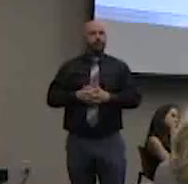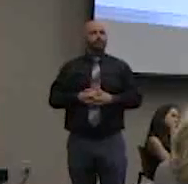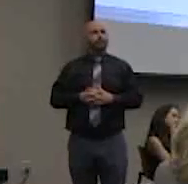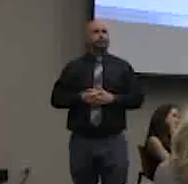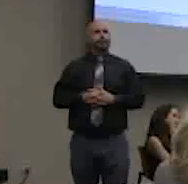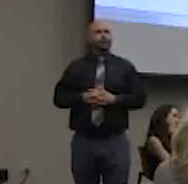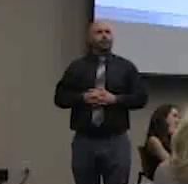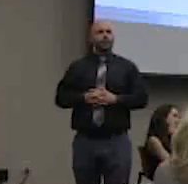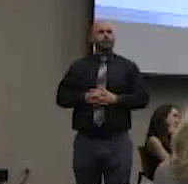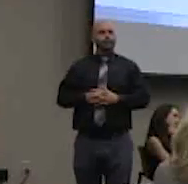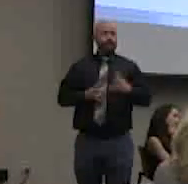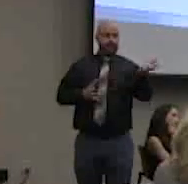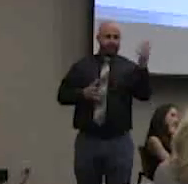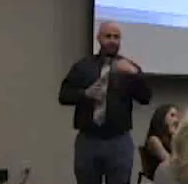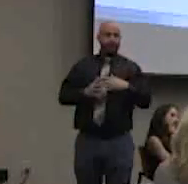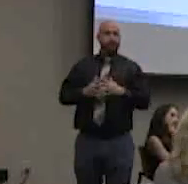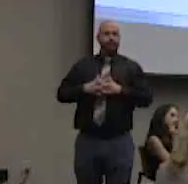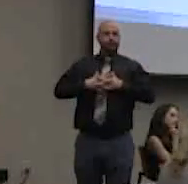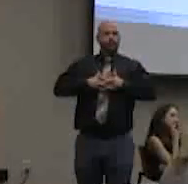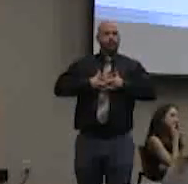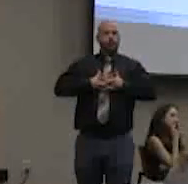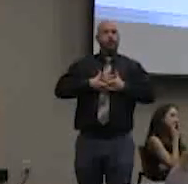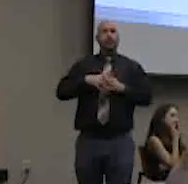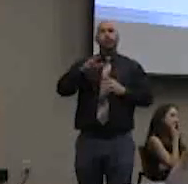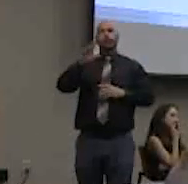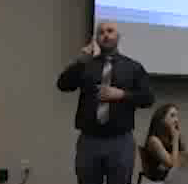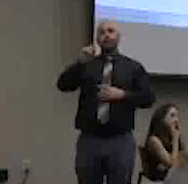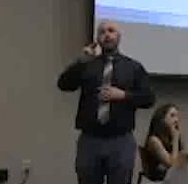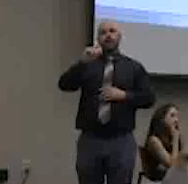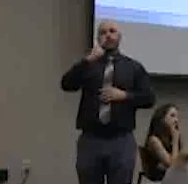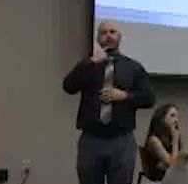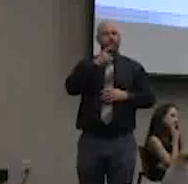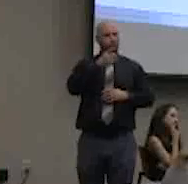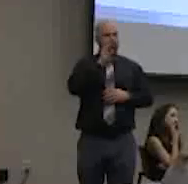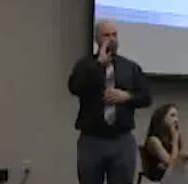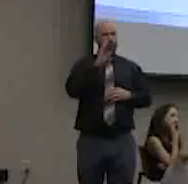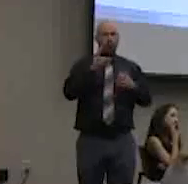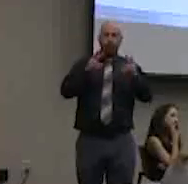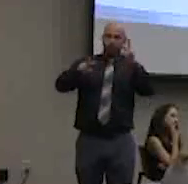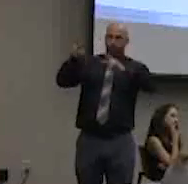So you all will be overseeing a lot of that? You have the manpower to do that?